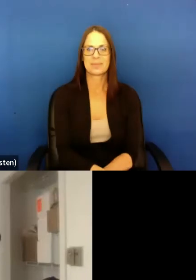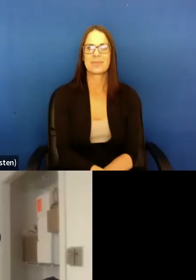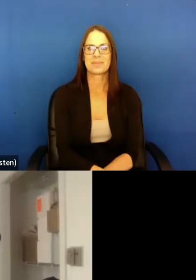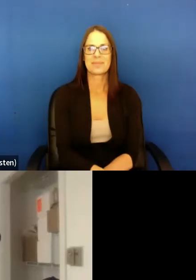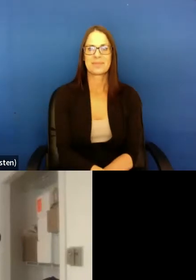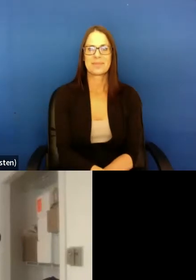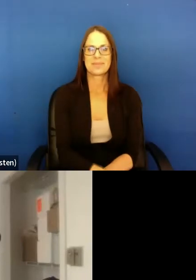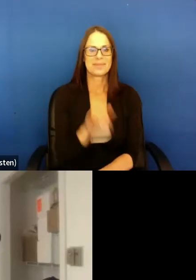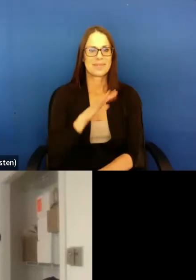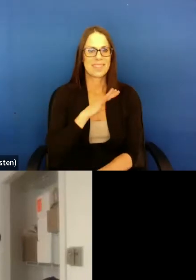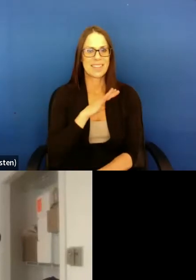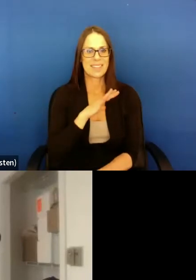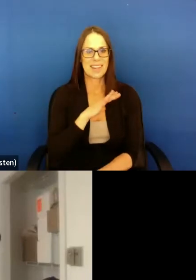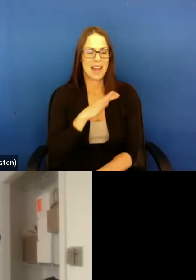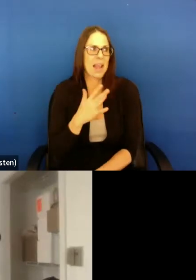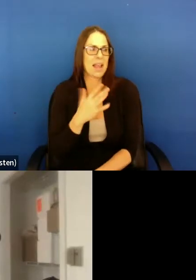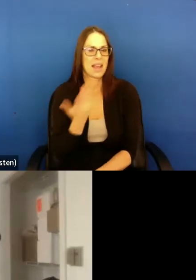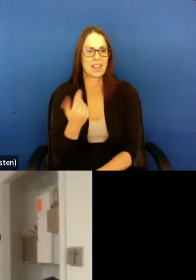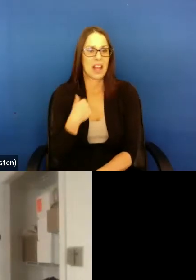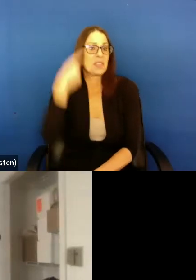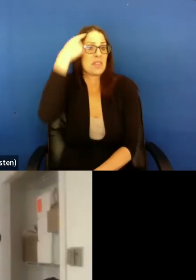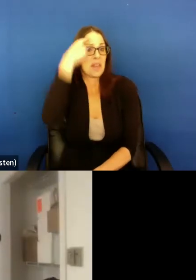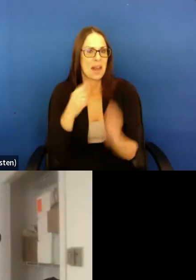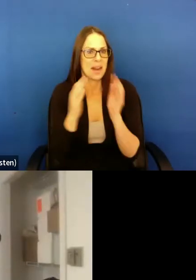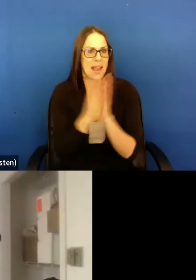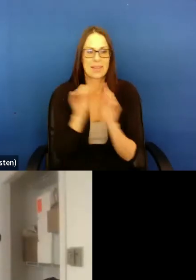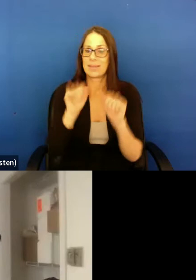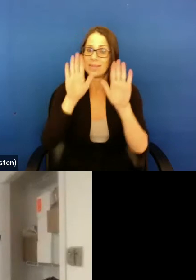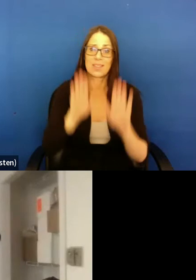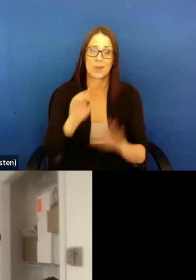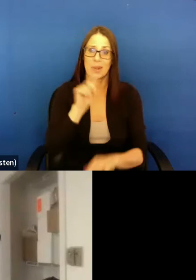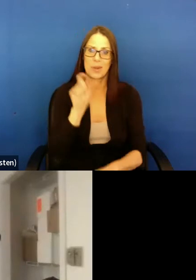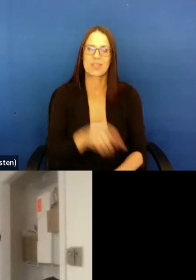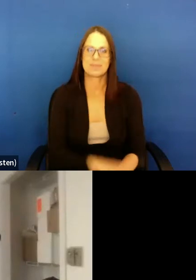No, that's fine. Yeah, I just thought I'd ask. It's good. It's a great question.